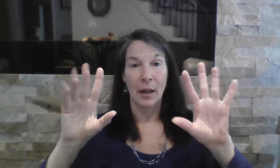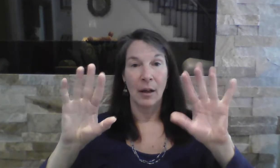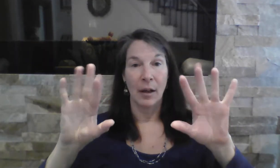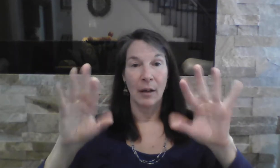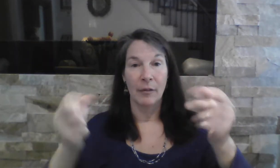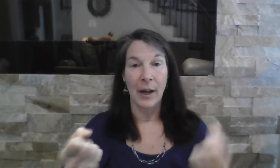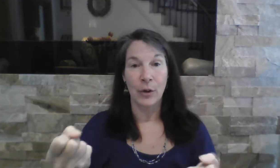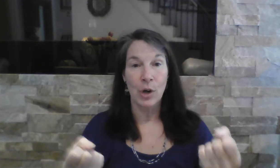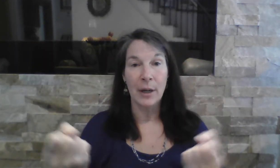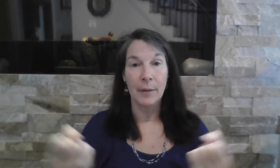Fire truck.